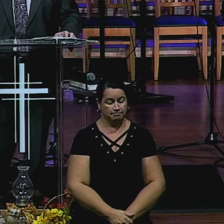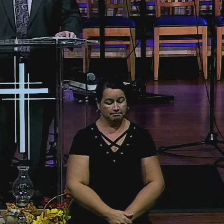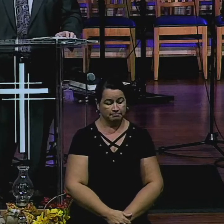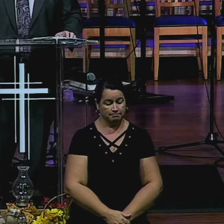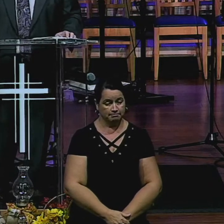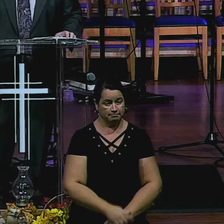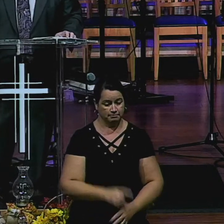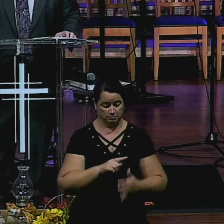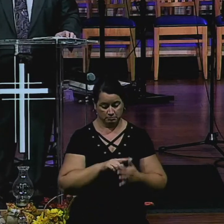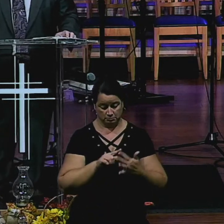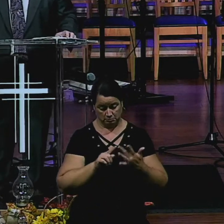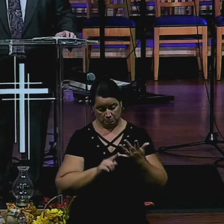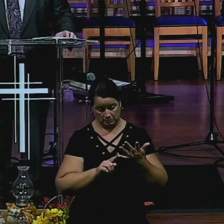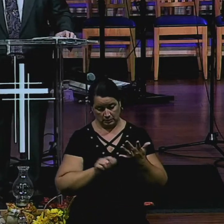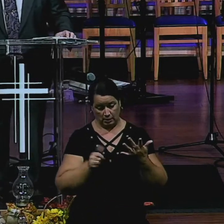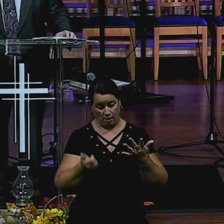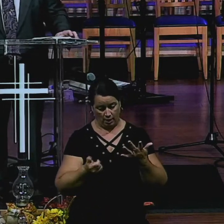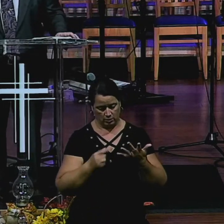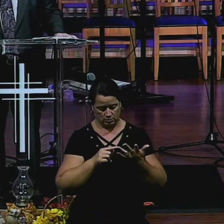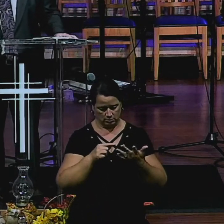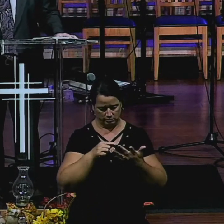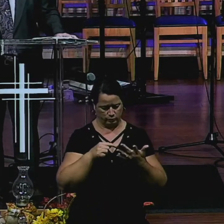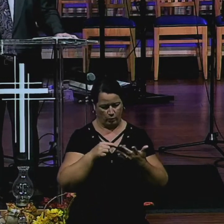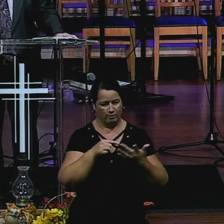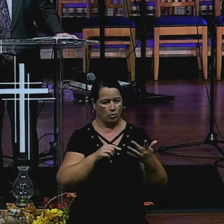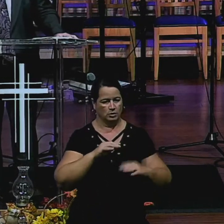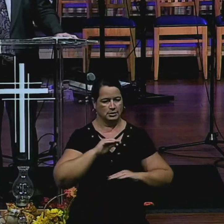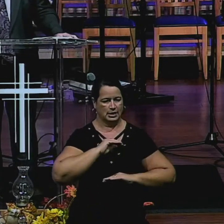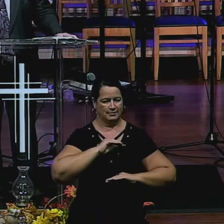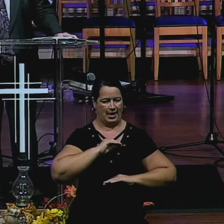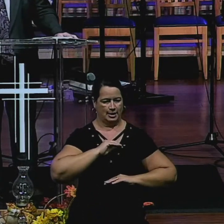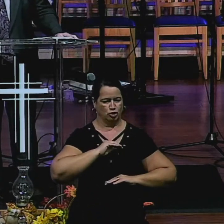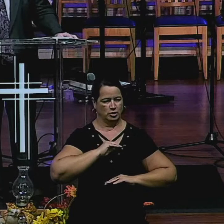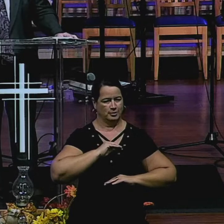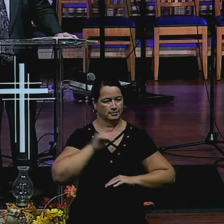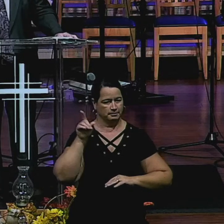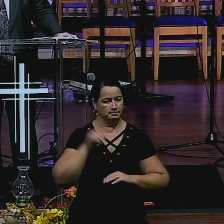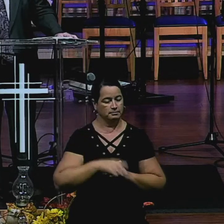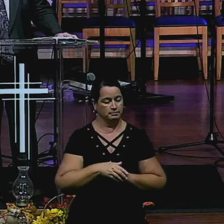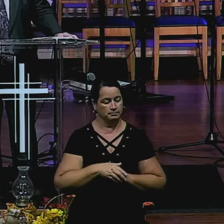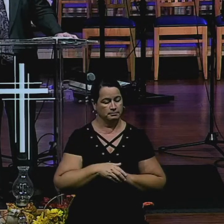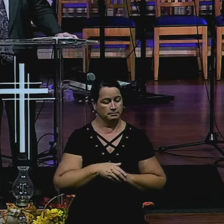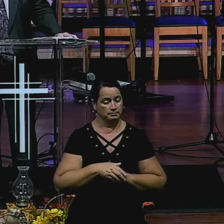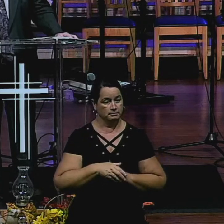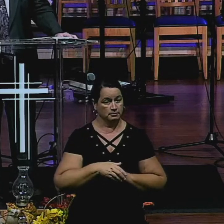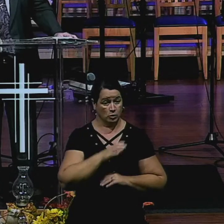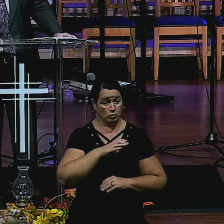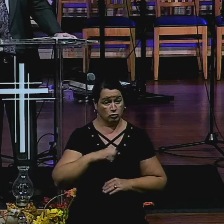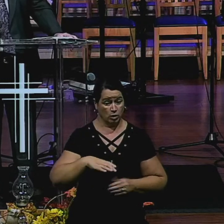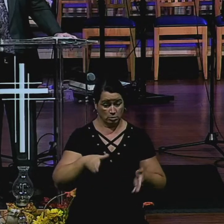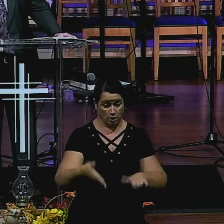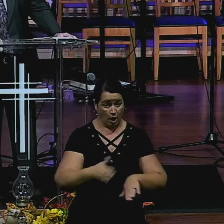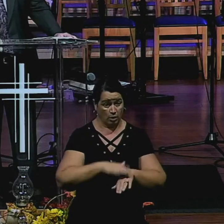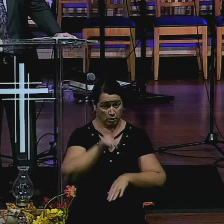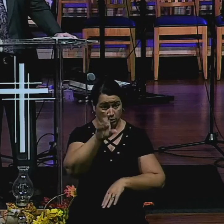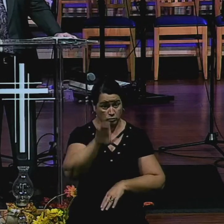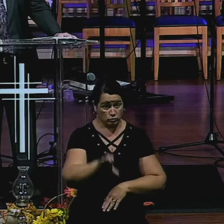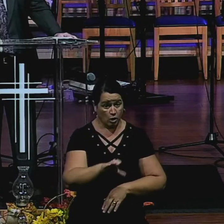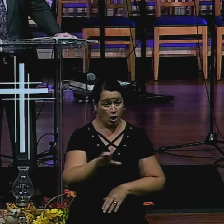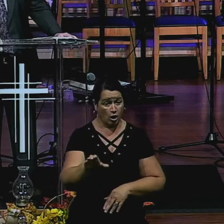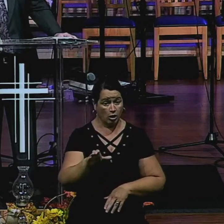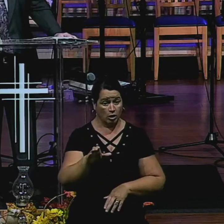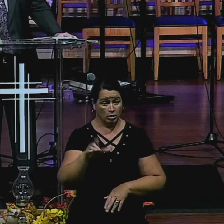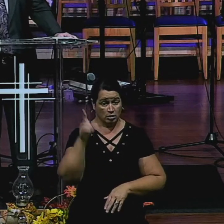Another synonym would be satisfaction. He went on to say, Christ's sacrificial death on the cross satisfied